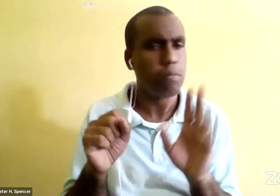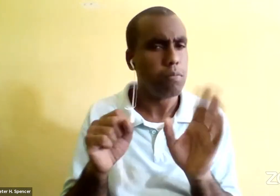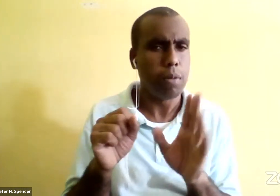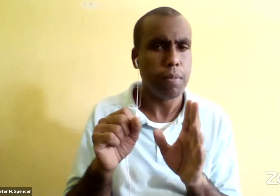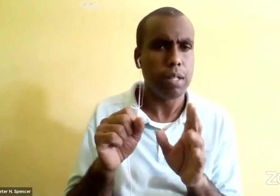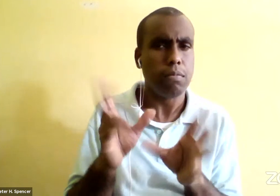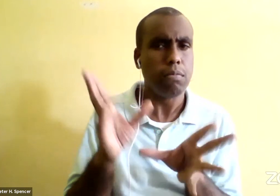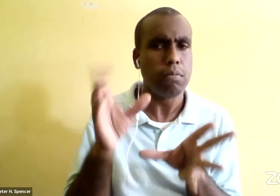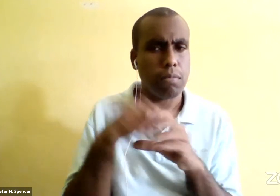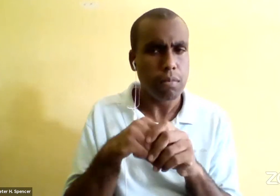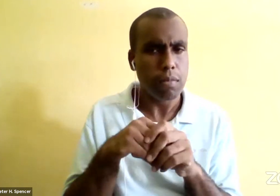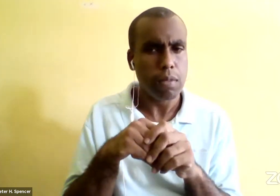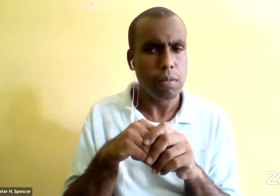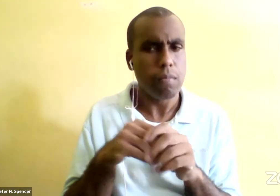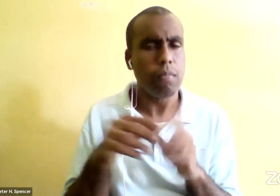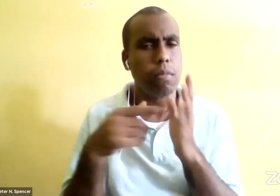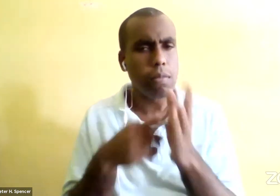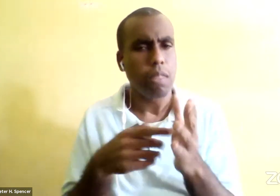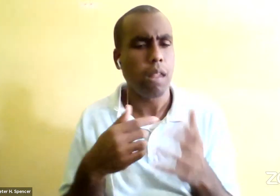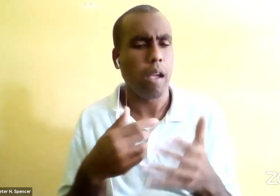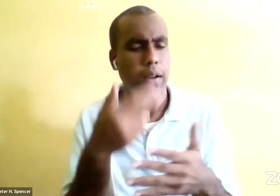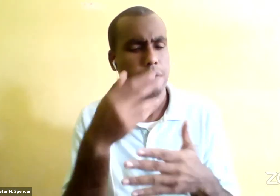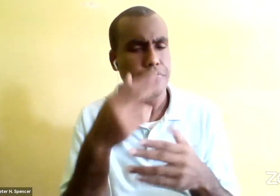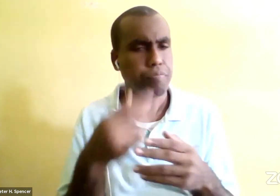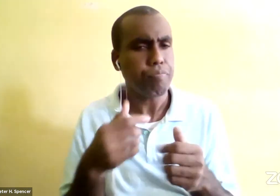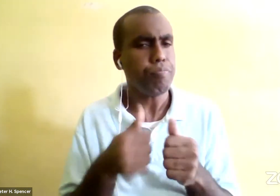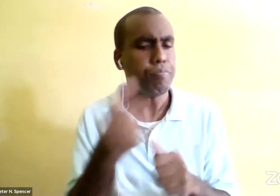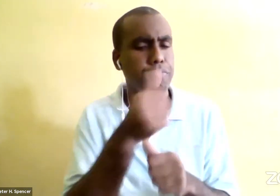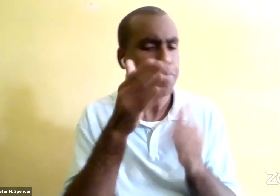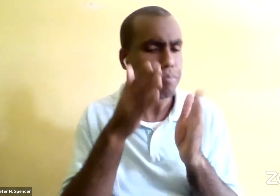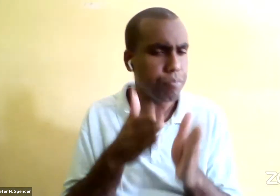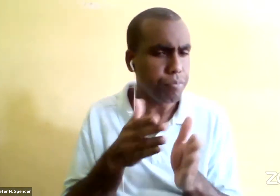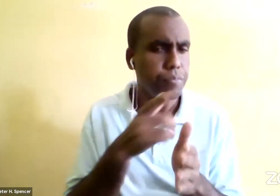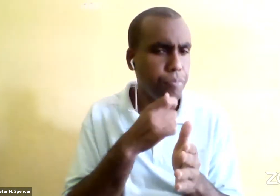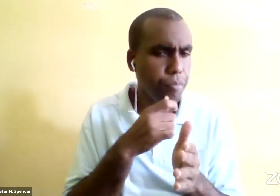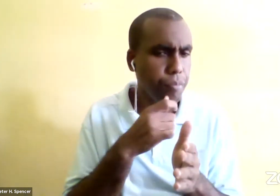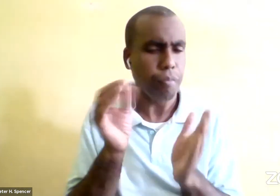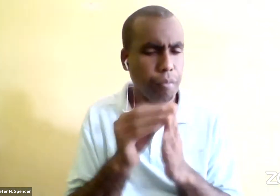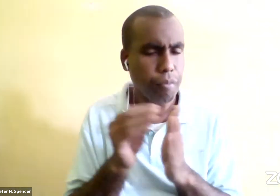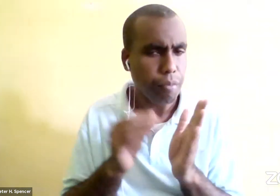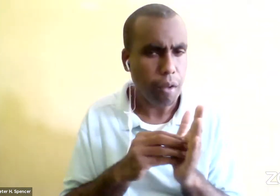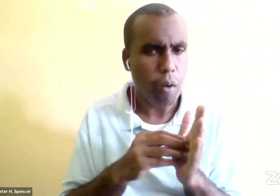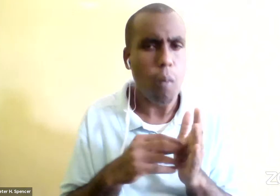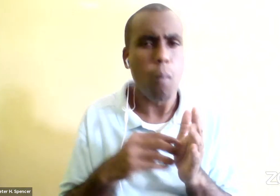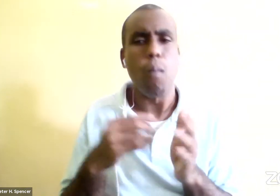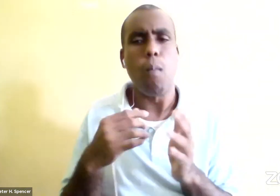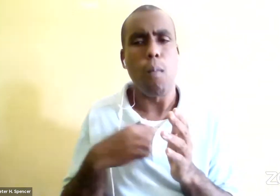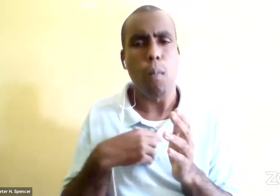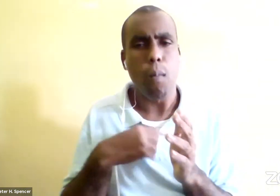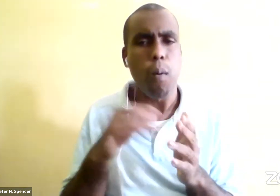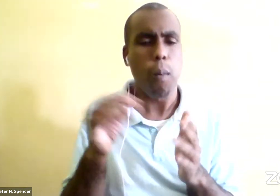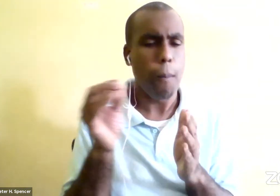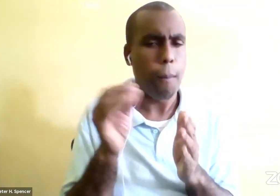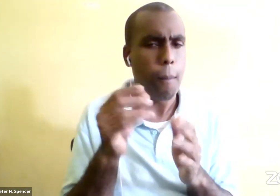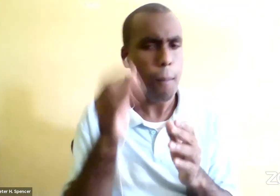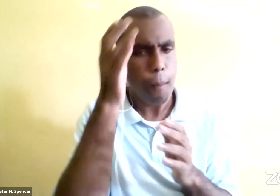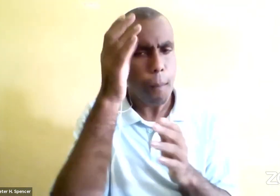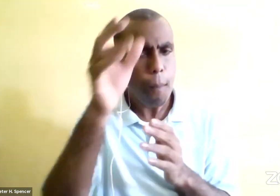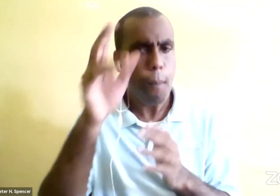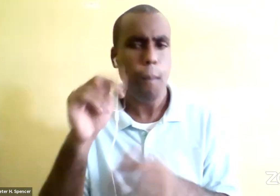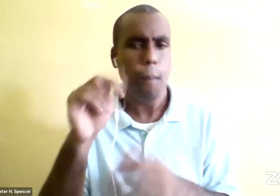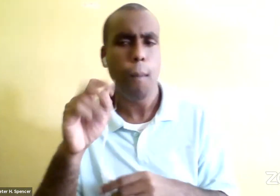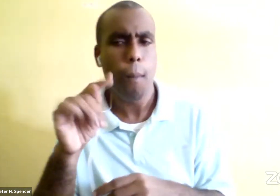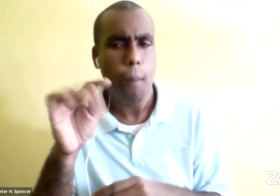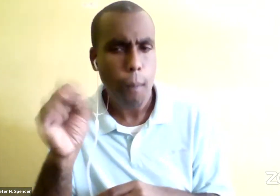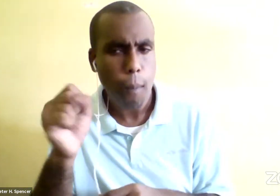here's my supervisor, here's my title of the part. Sorry, all the application is it includes a concept note and all